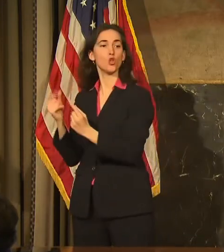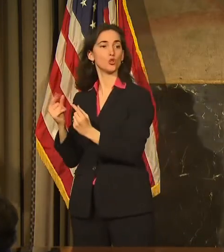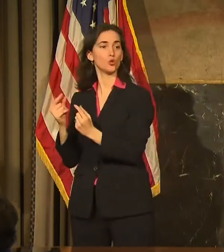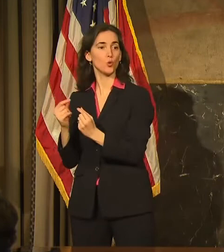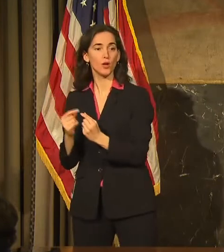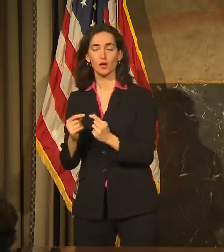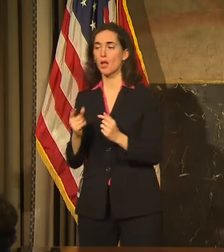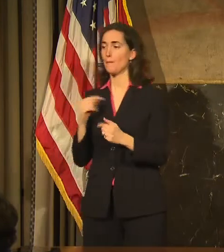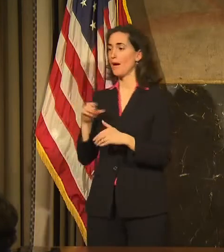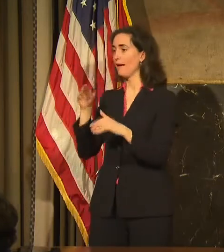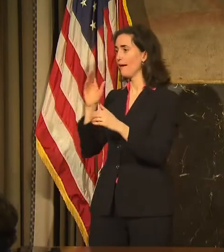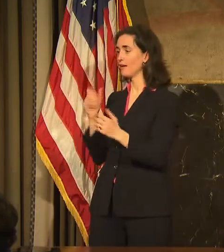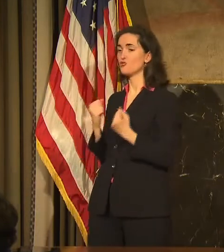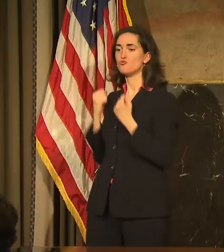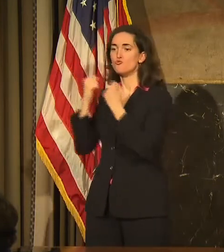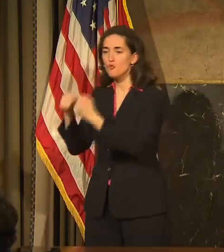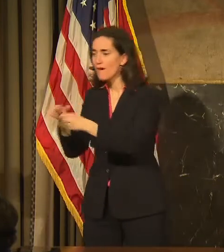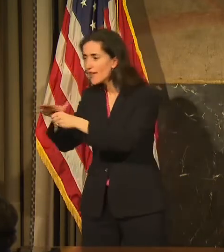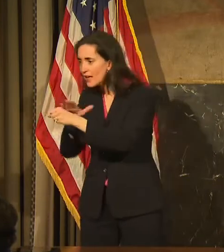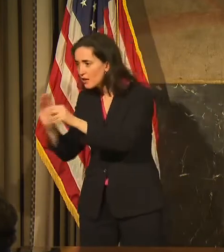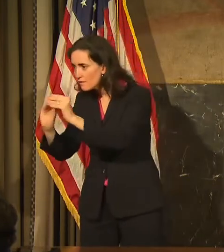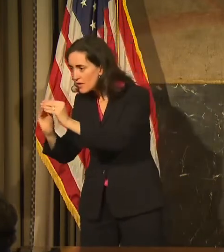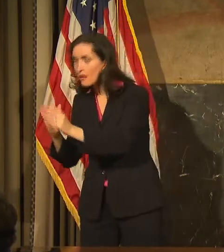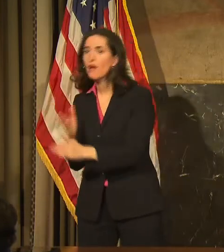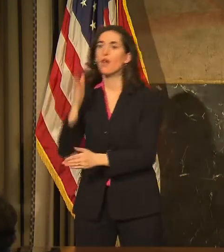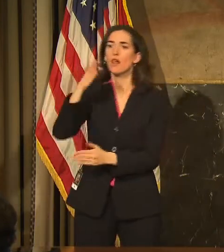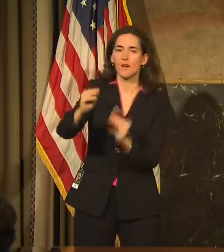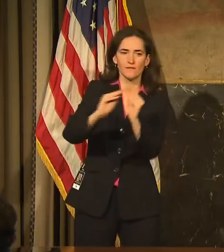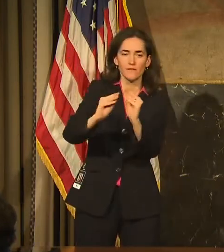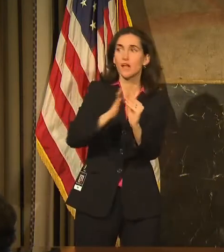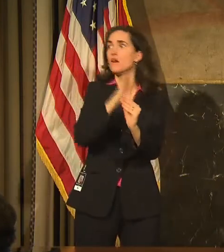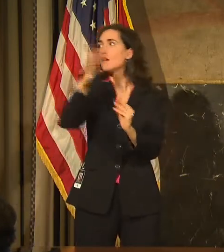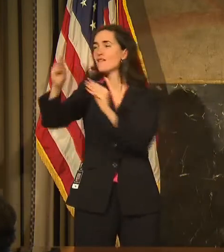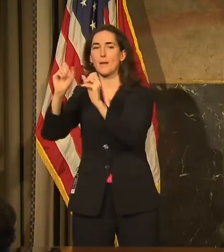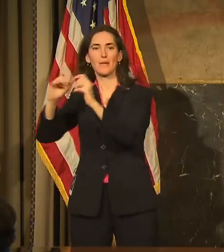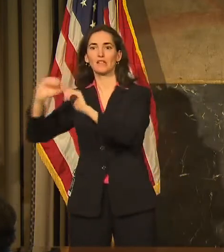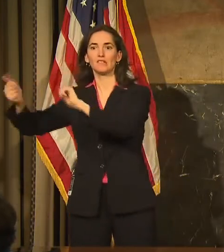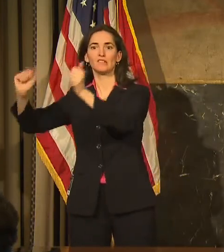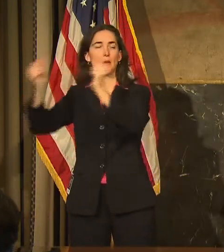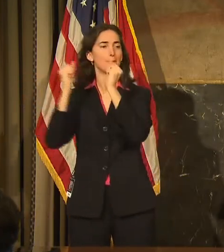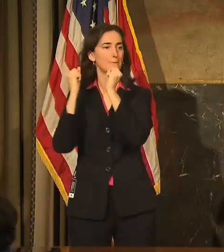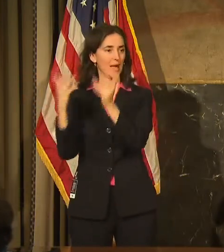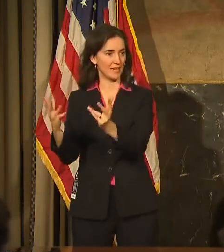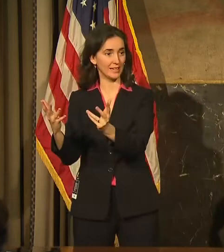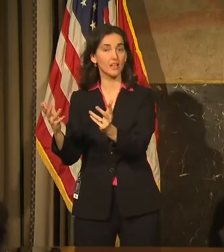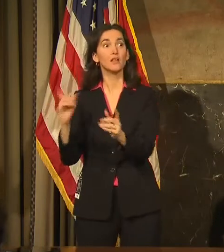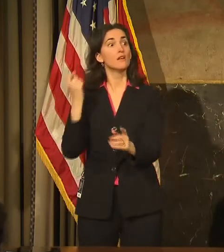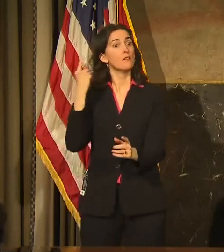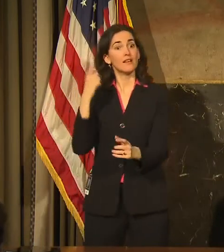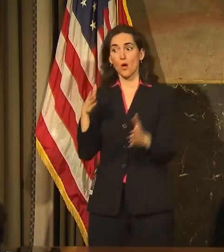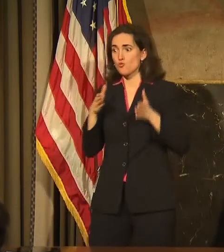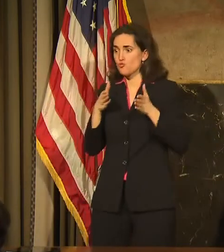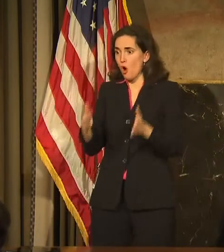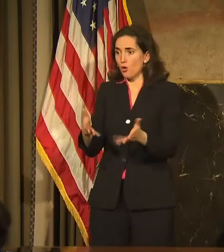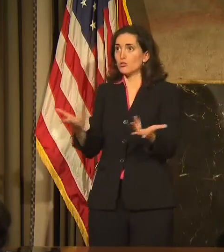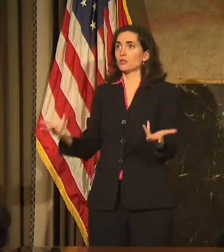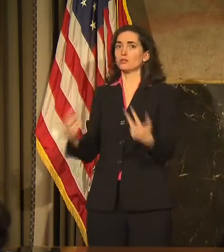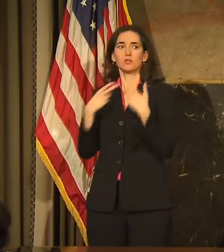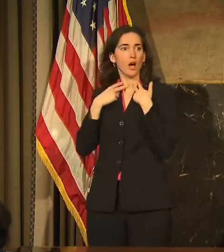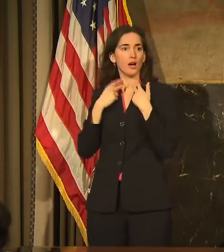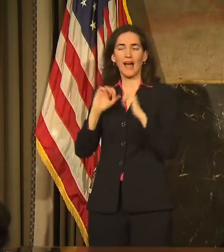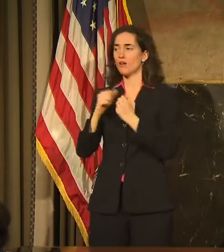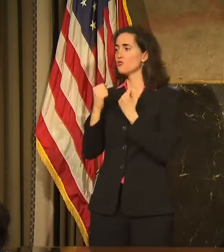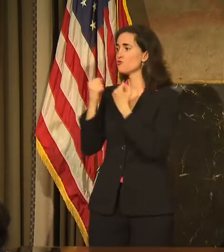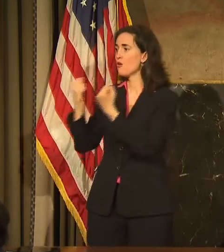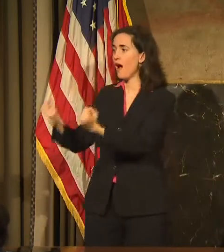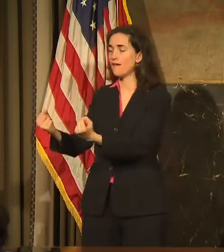at a lot of locations in order to restore power. And then the roads are a problem for them too, right? It isn't just